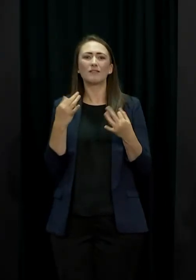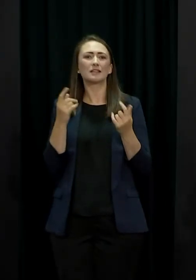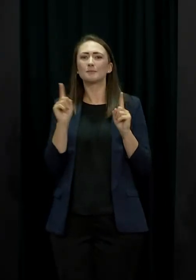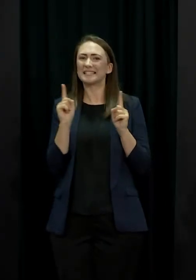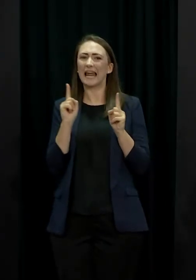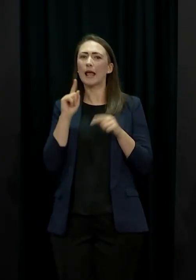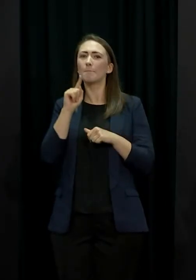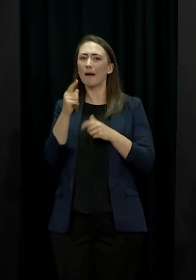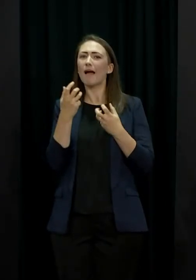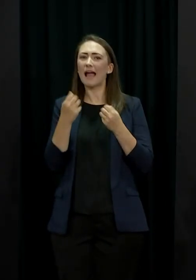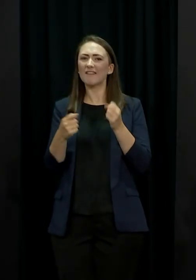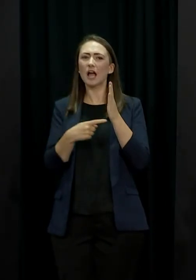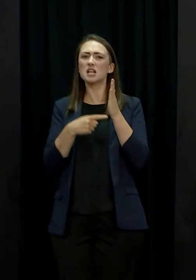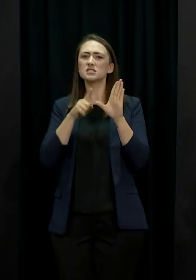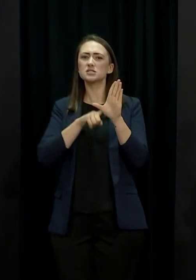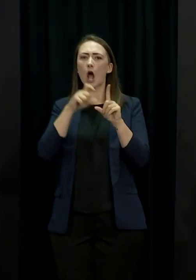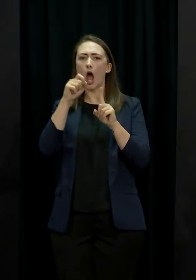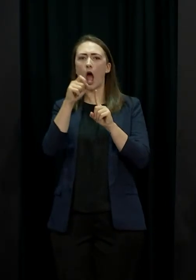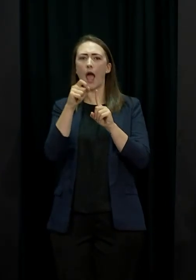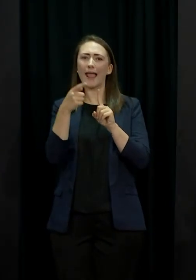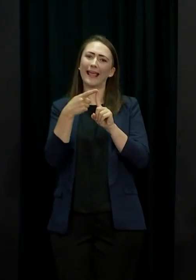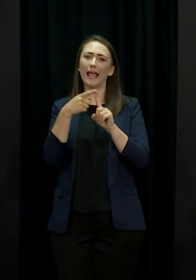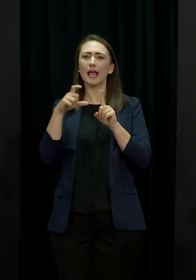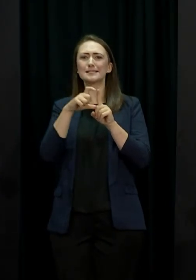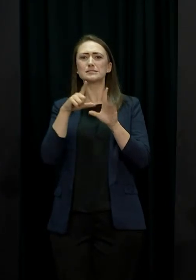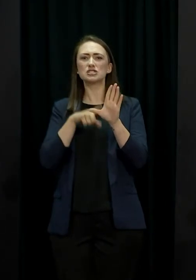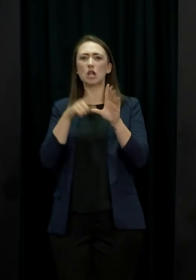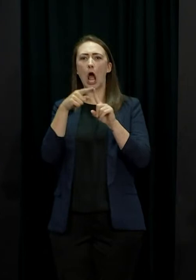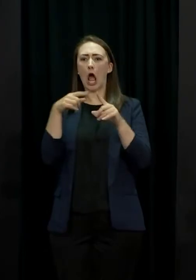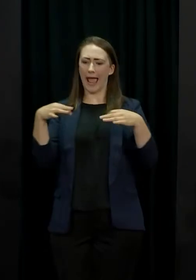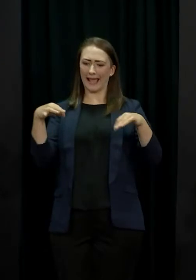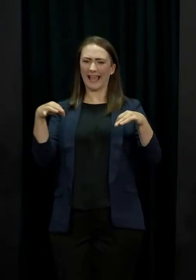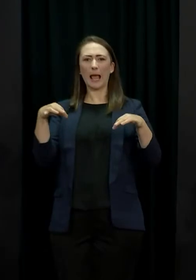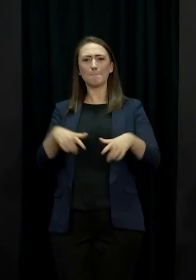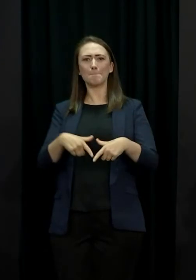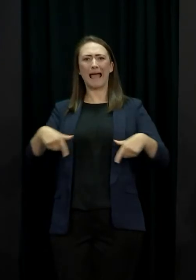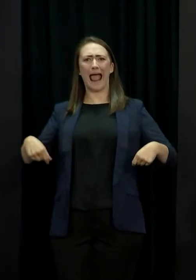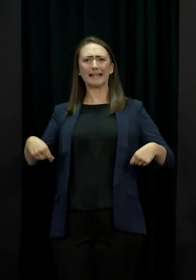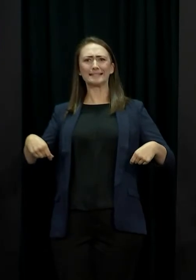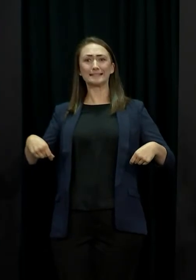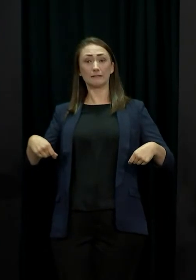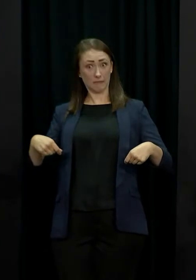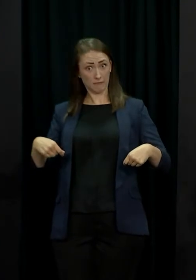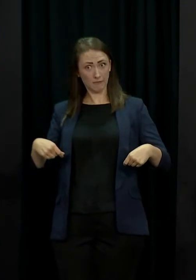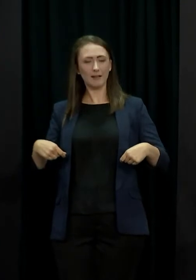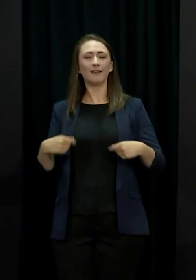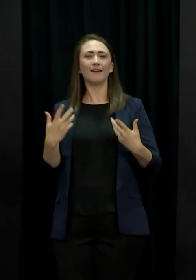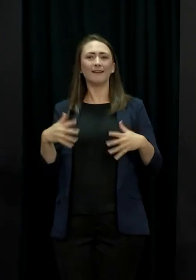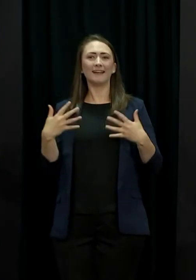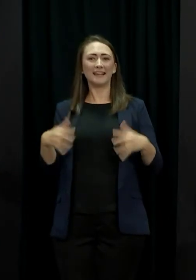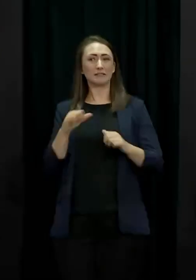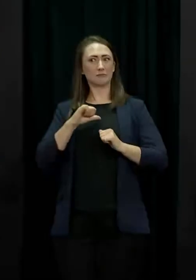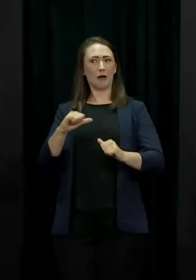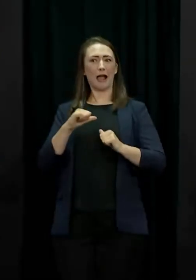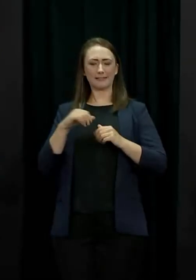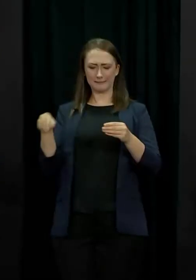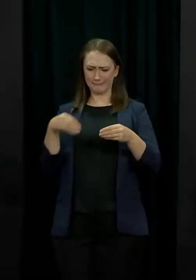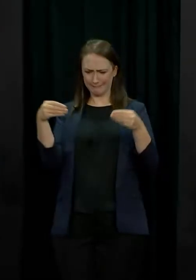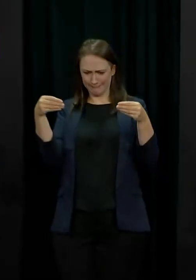pants, which came as a surprise. I've had all manner of gifts. In fact, I've got a